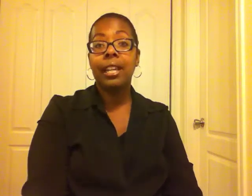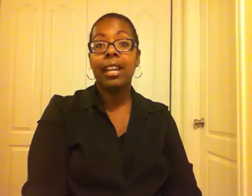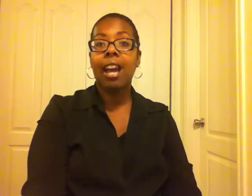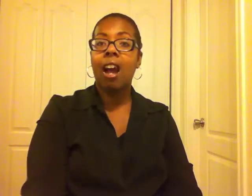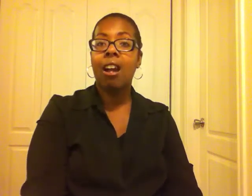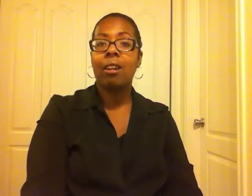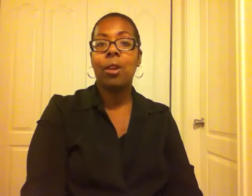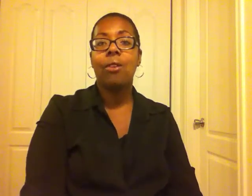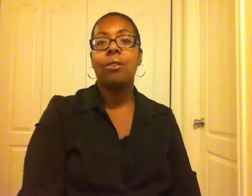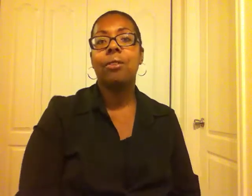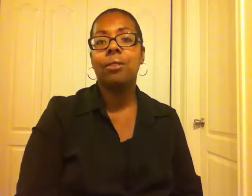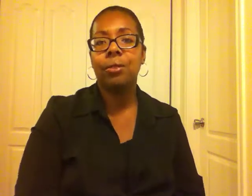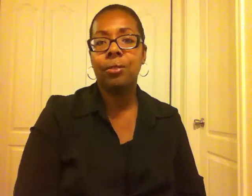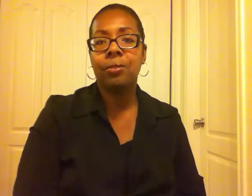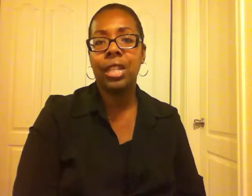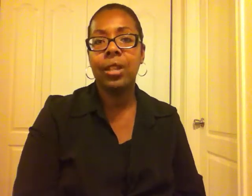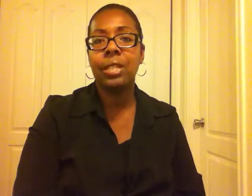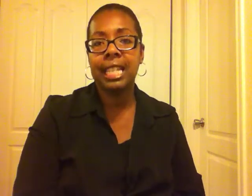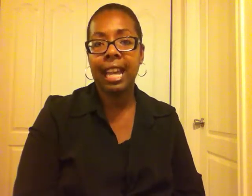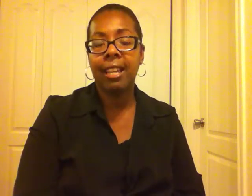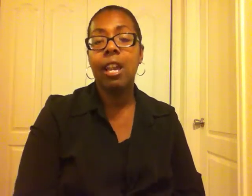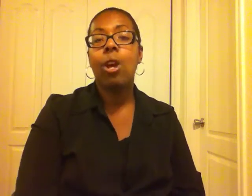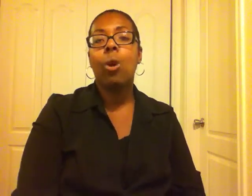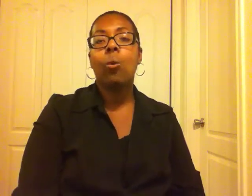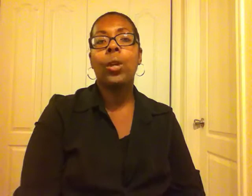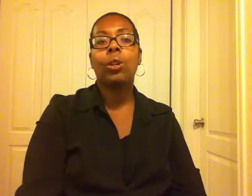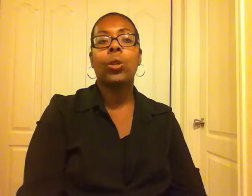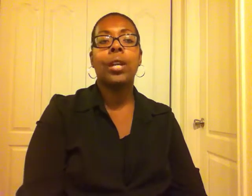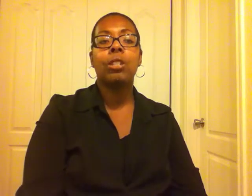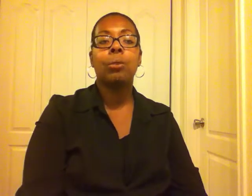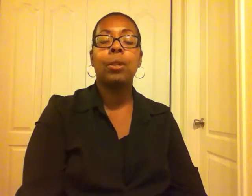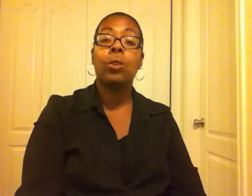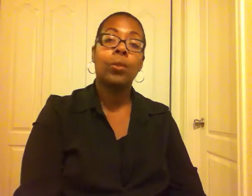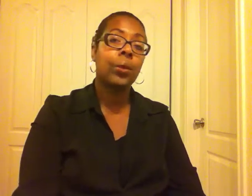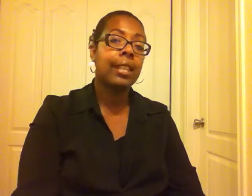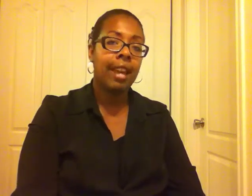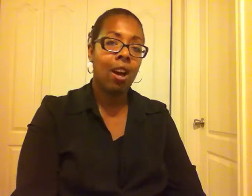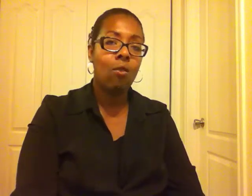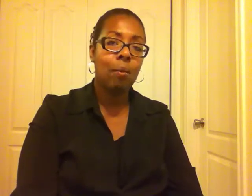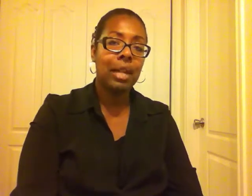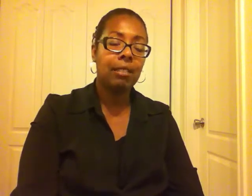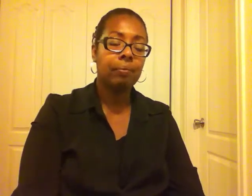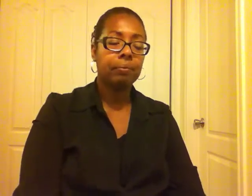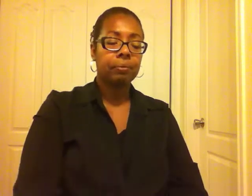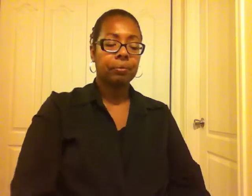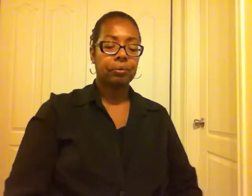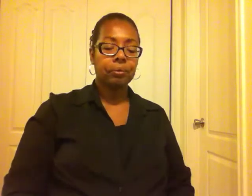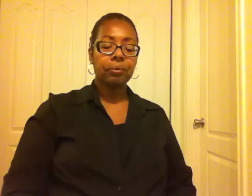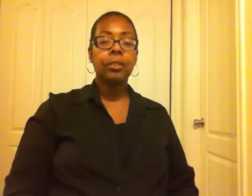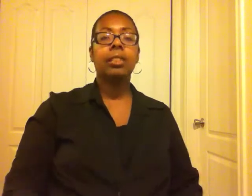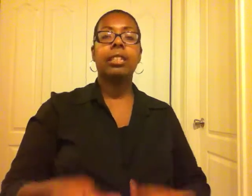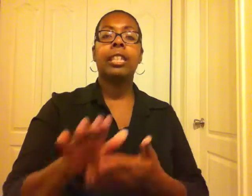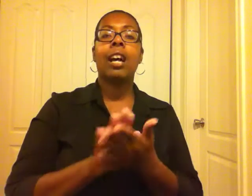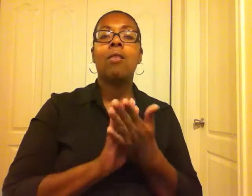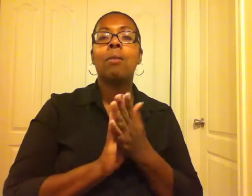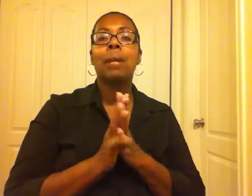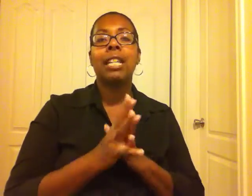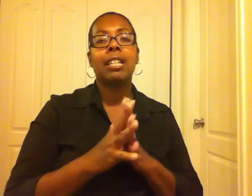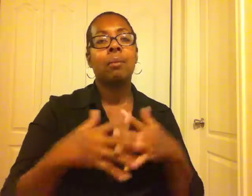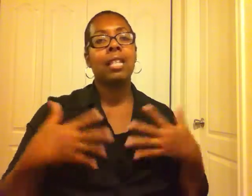Okay, our video today, we are going to be reviewing the alphabet. The alphabet can be